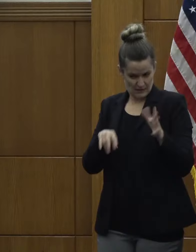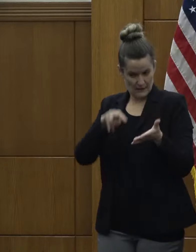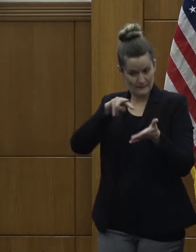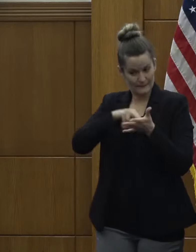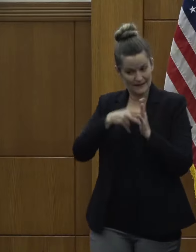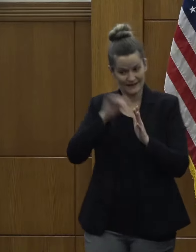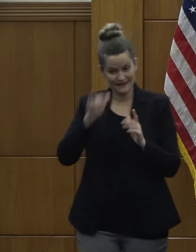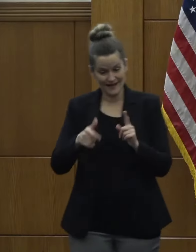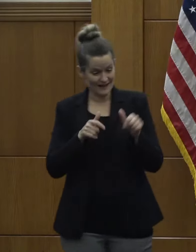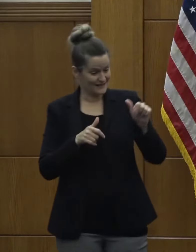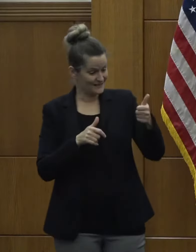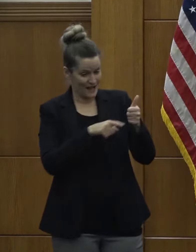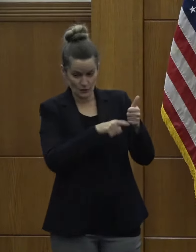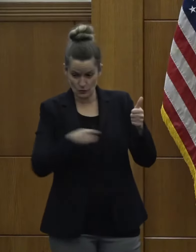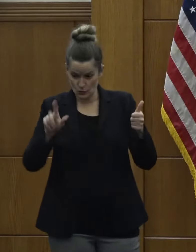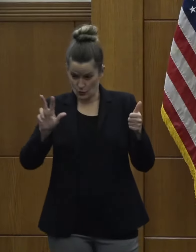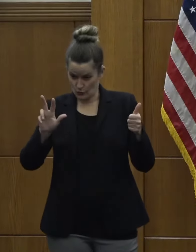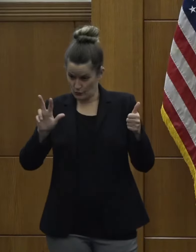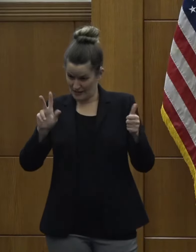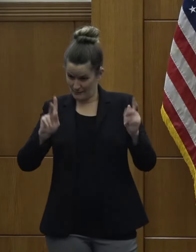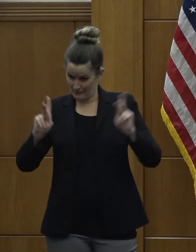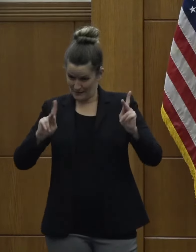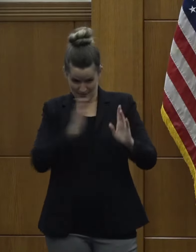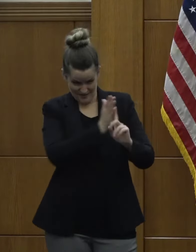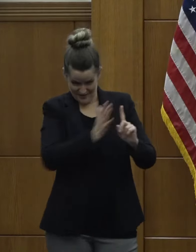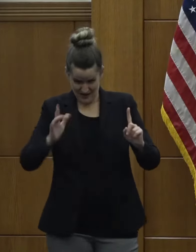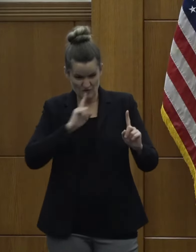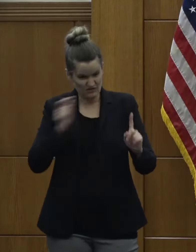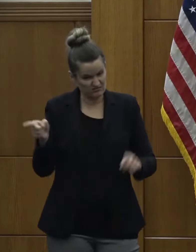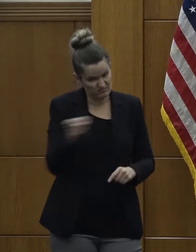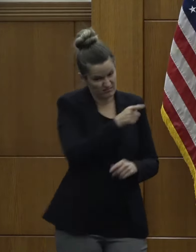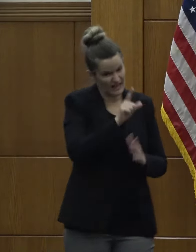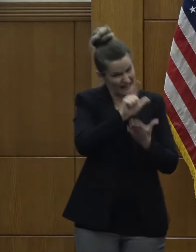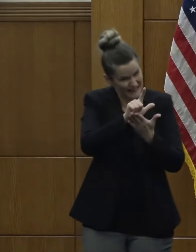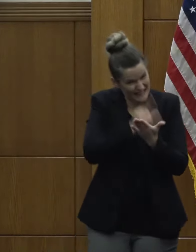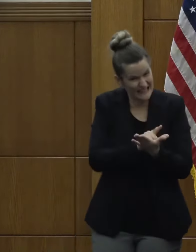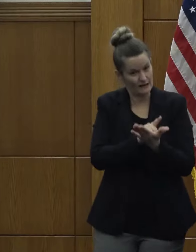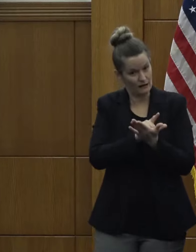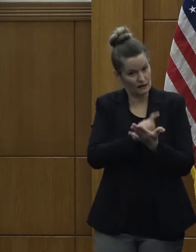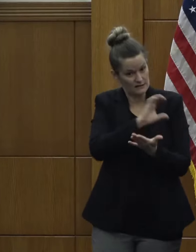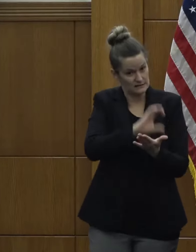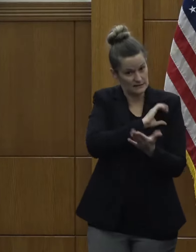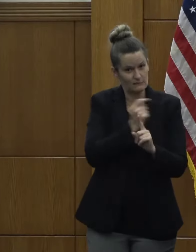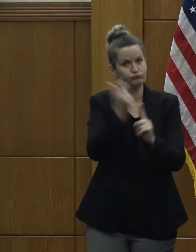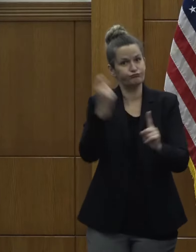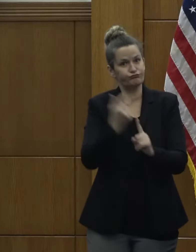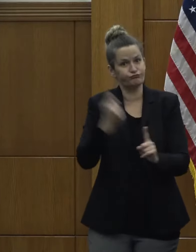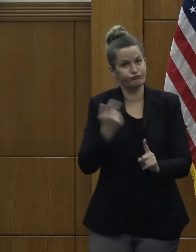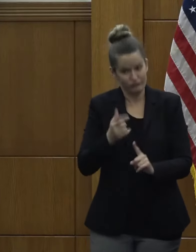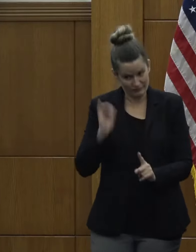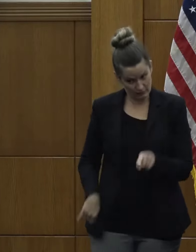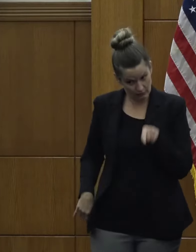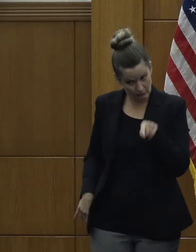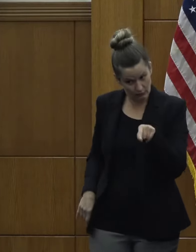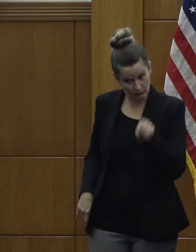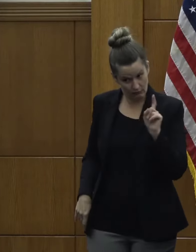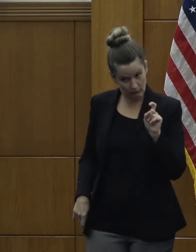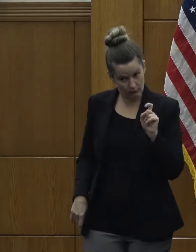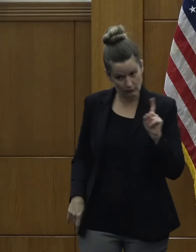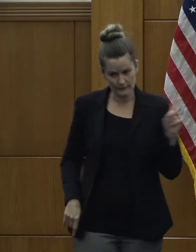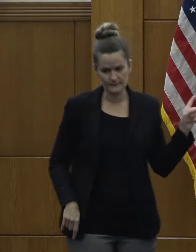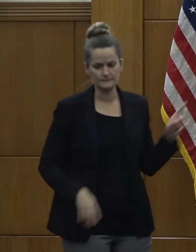legal citizens? The question that I was asked was regarding the confidence factor that is used for matching. And so those are the